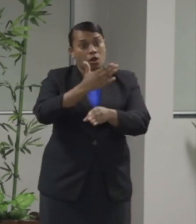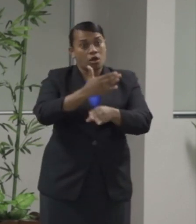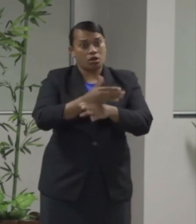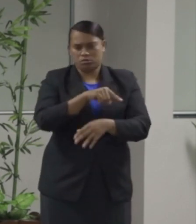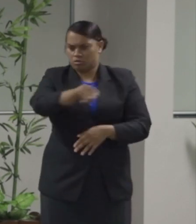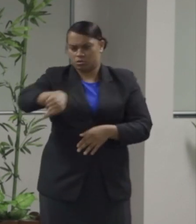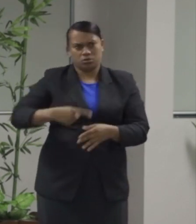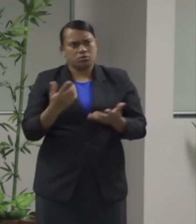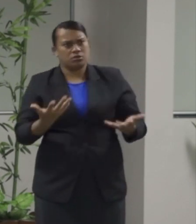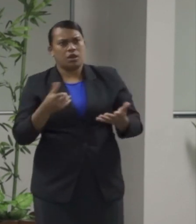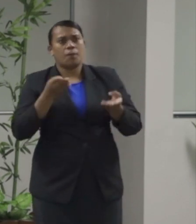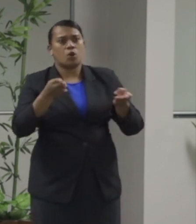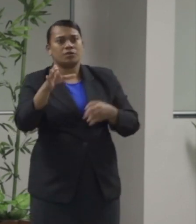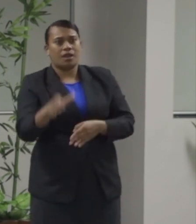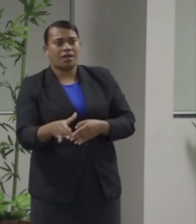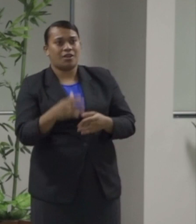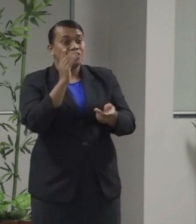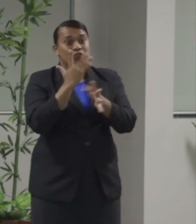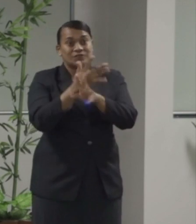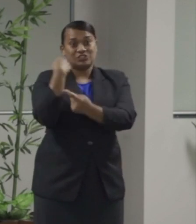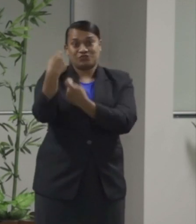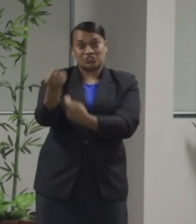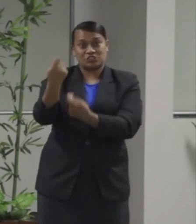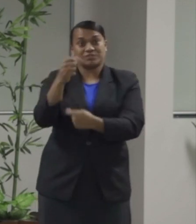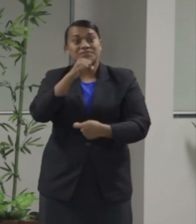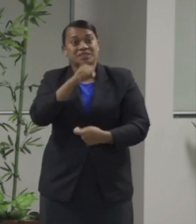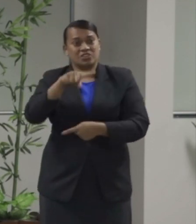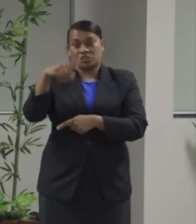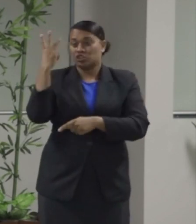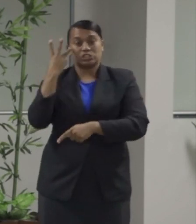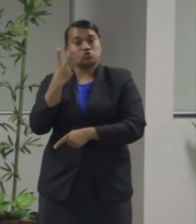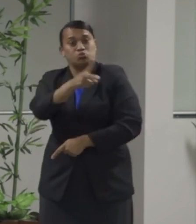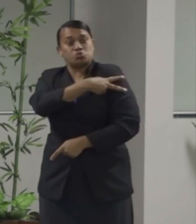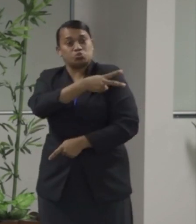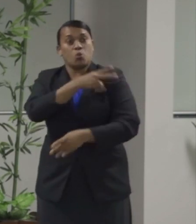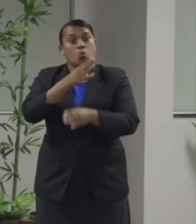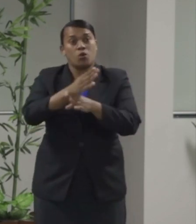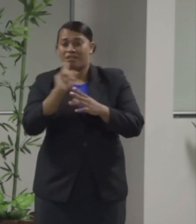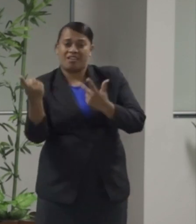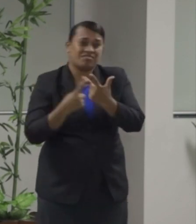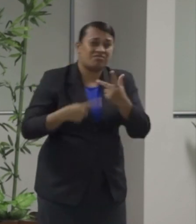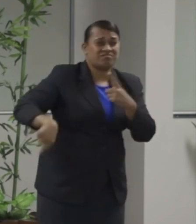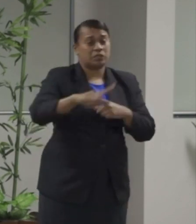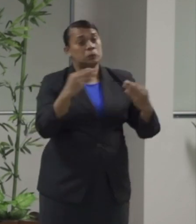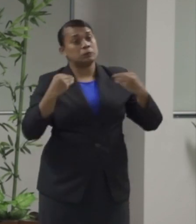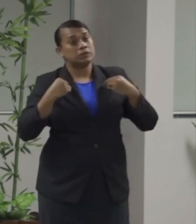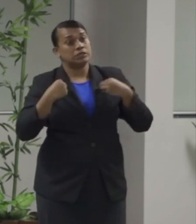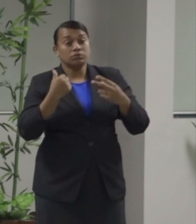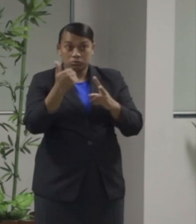bakers and fishermen and women, security guards, utility employees, and of course, our healthcare